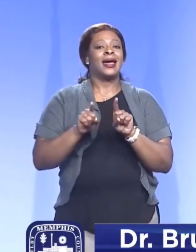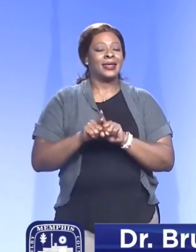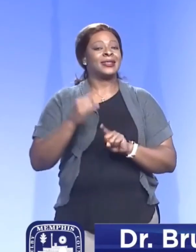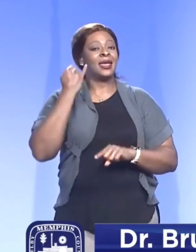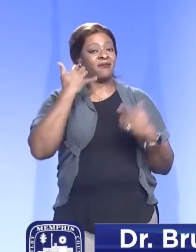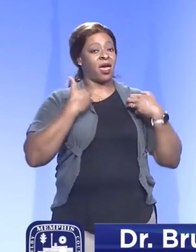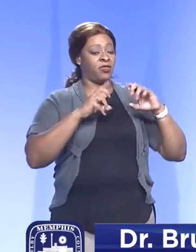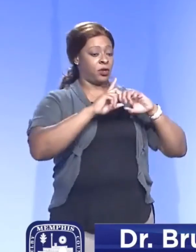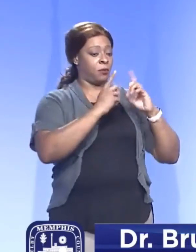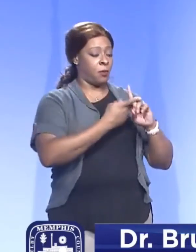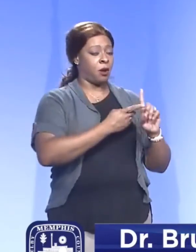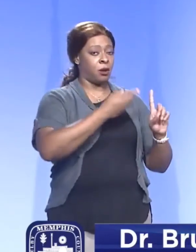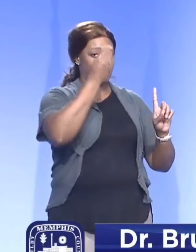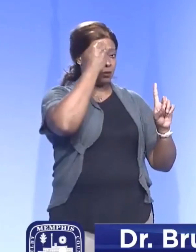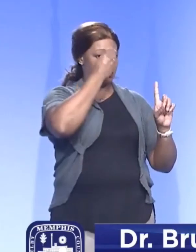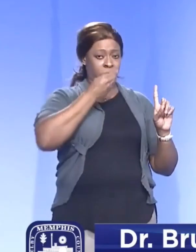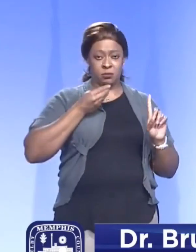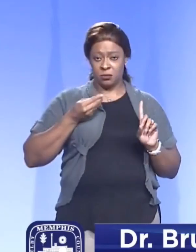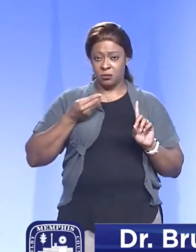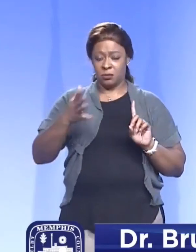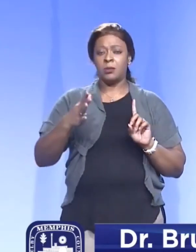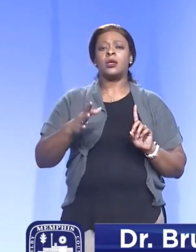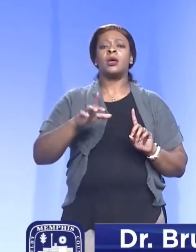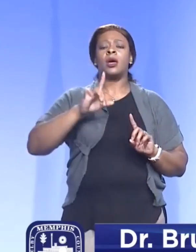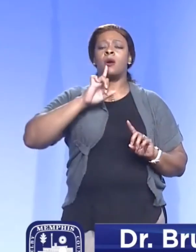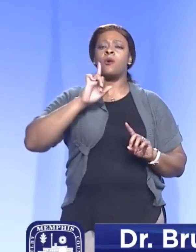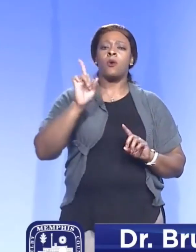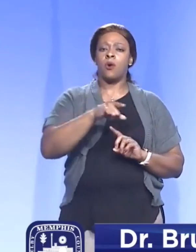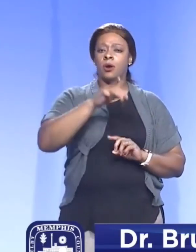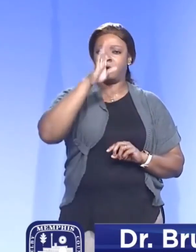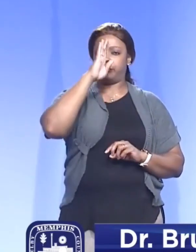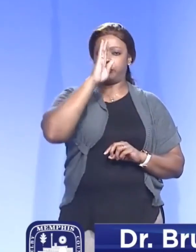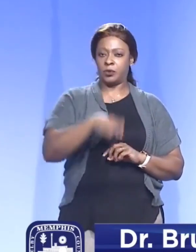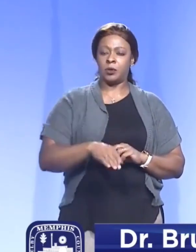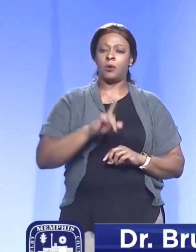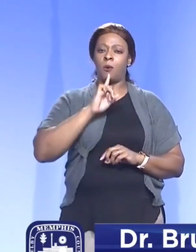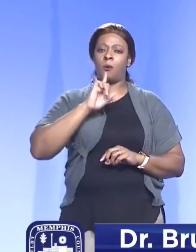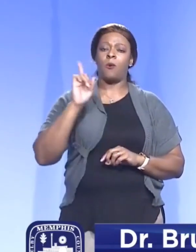the health department has issued a directive or